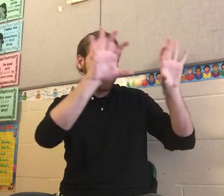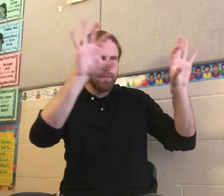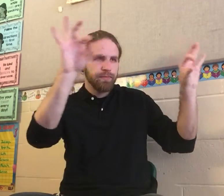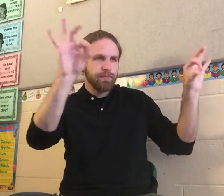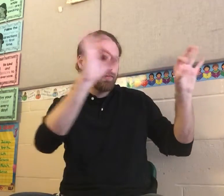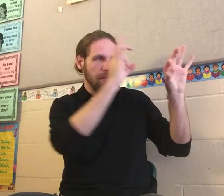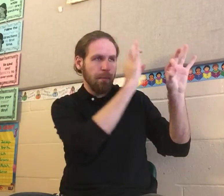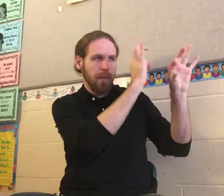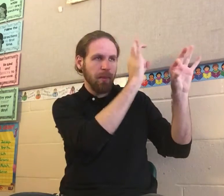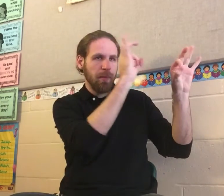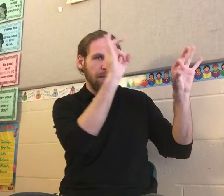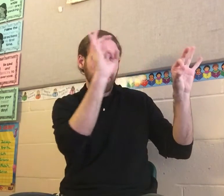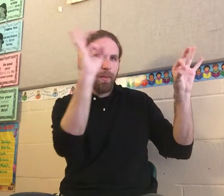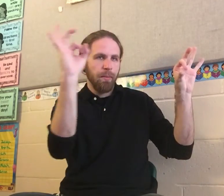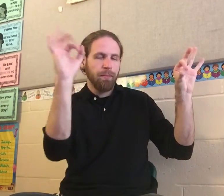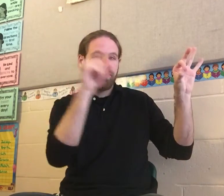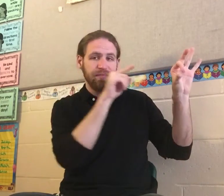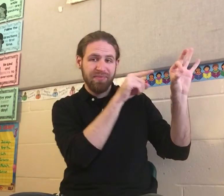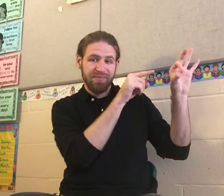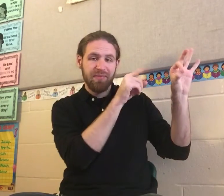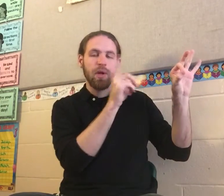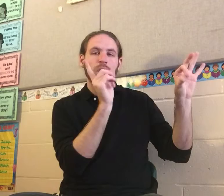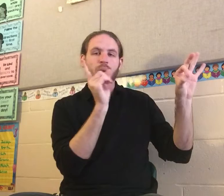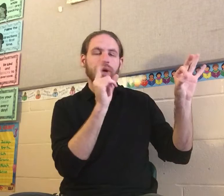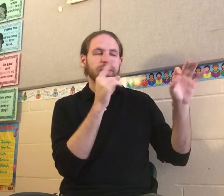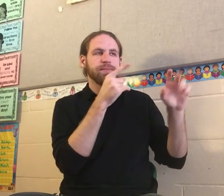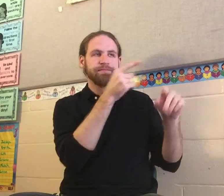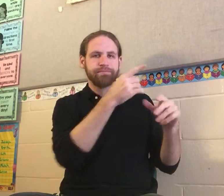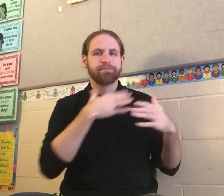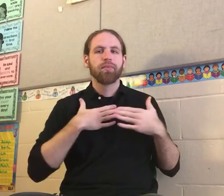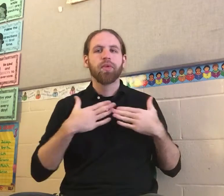where insects take in air containing oxygen to breathe.